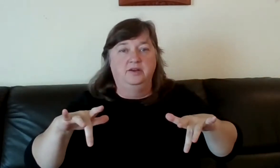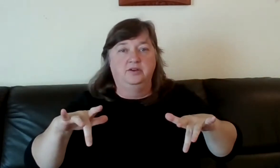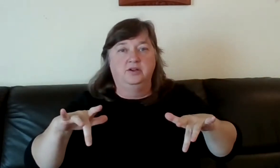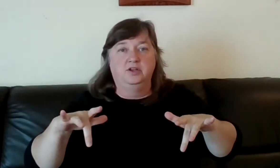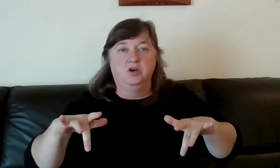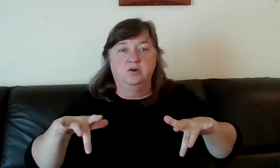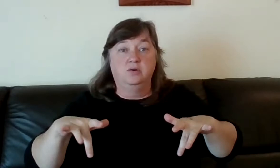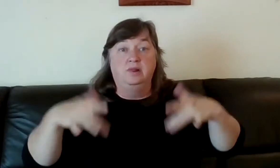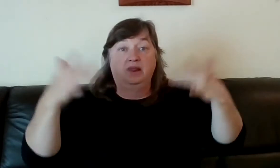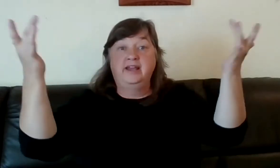And you're going to go light.